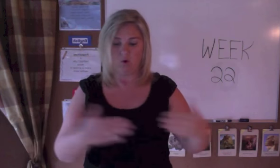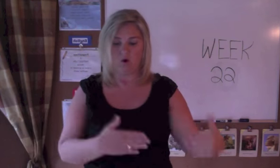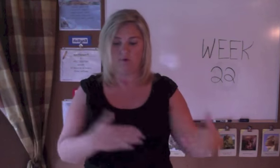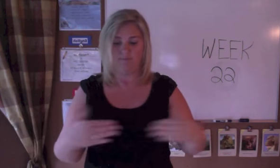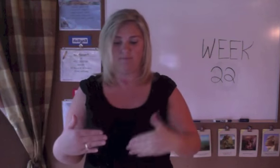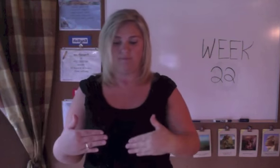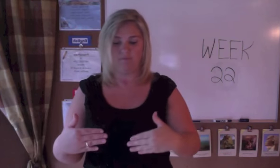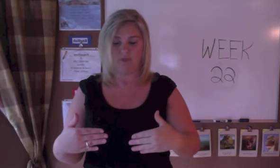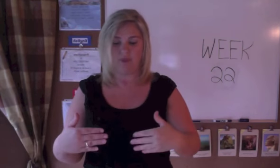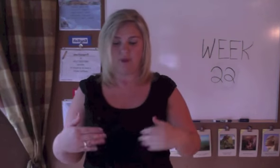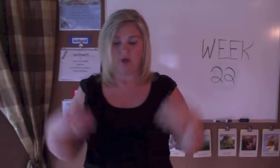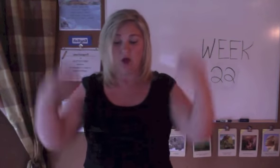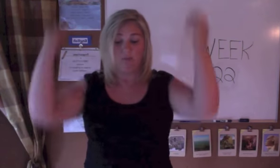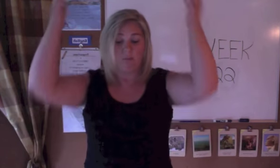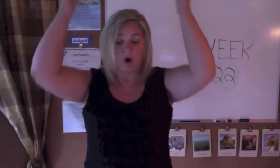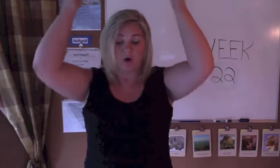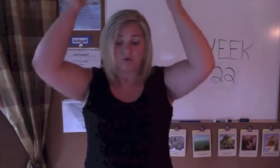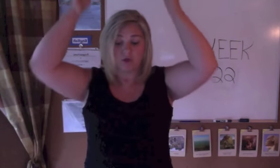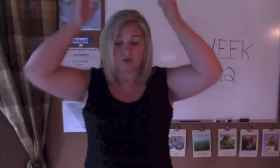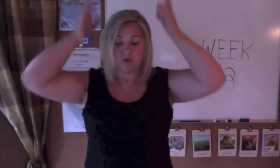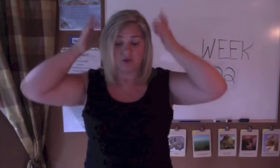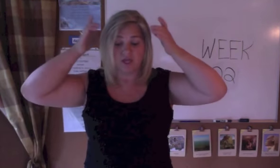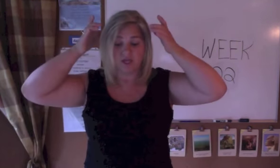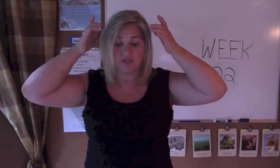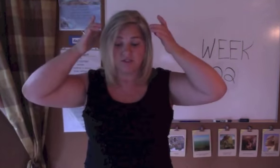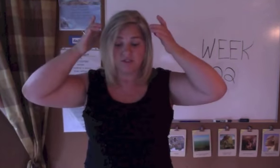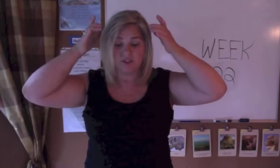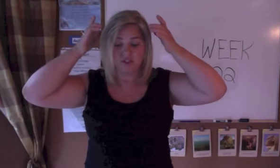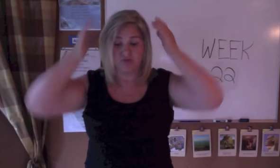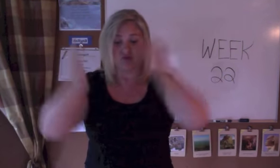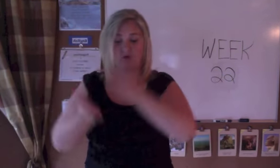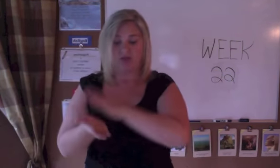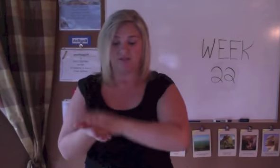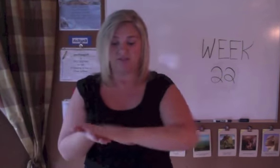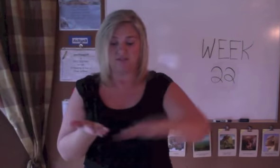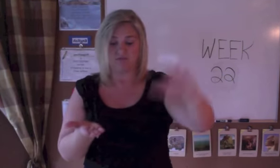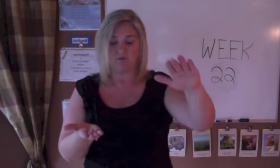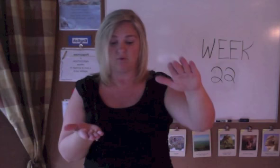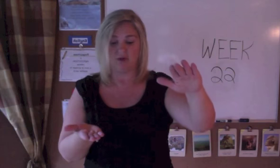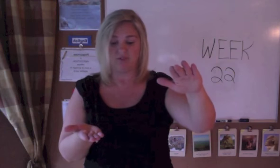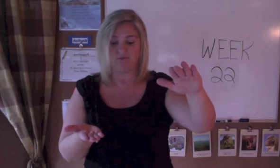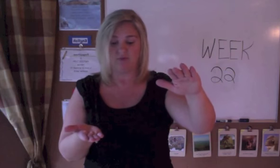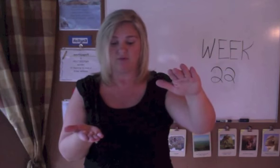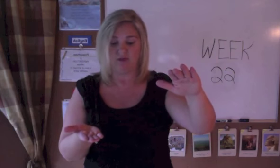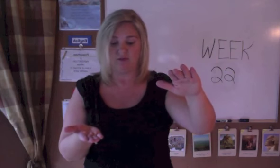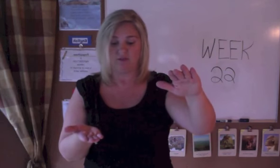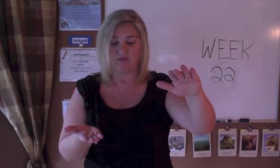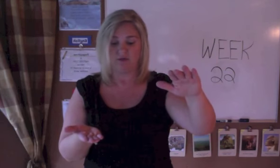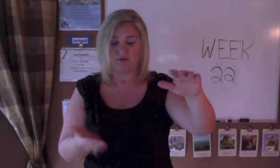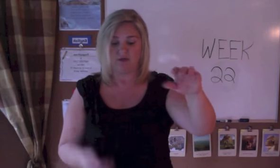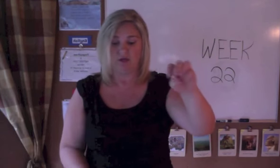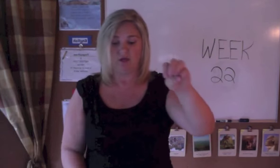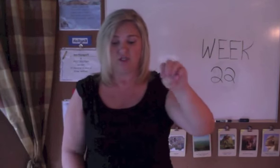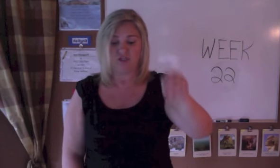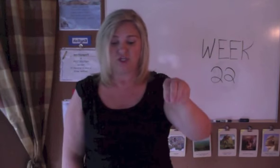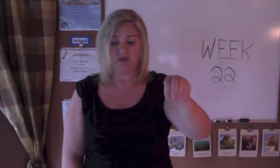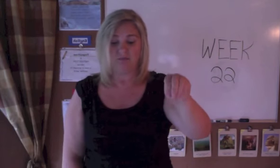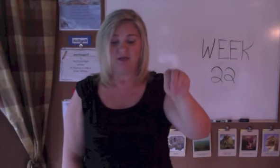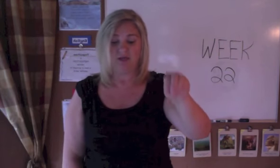War, Martin Luther King Jr. and the Civil Rights Movement, Jim and